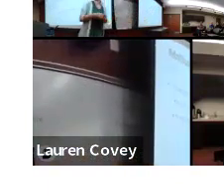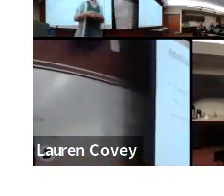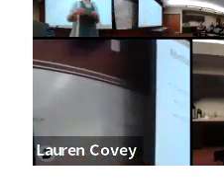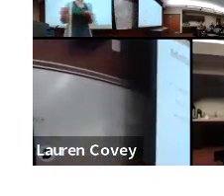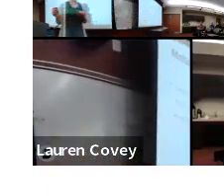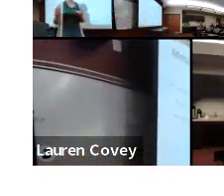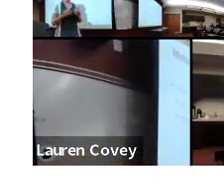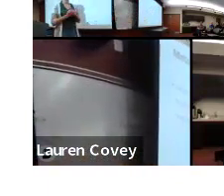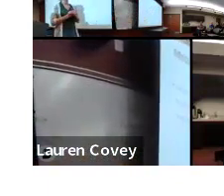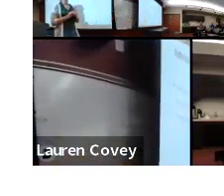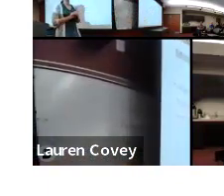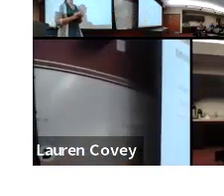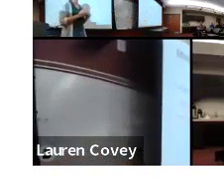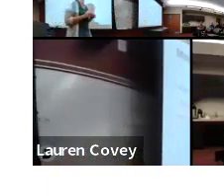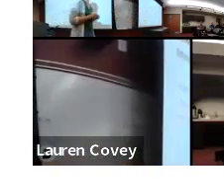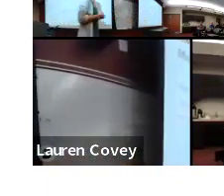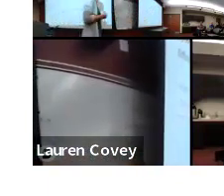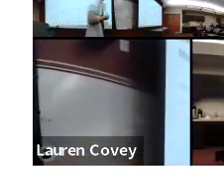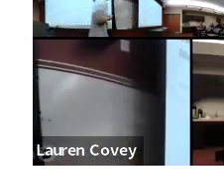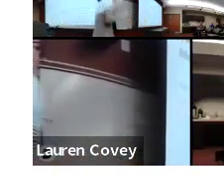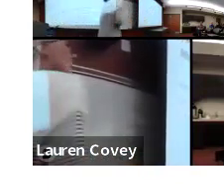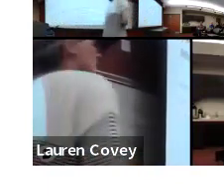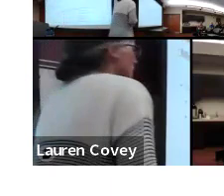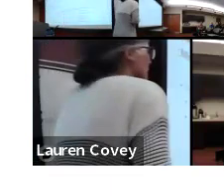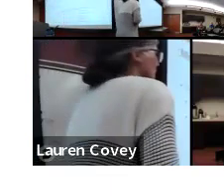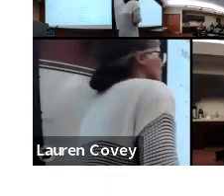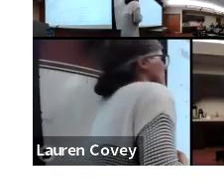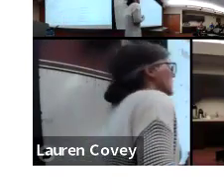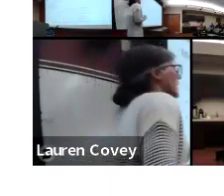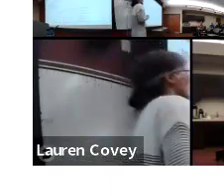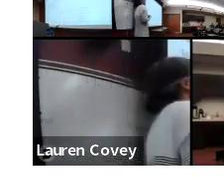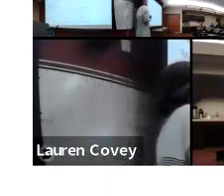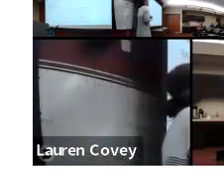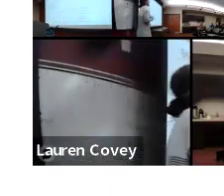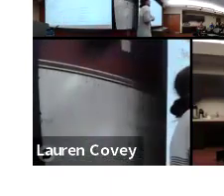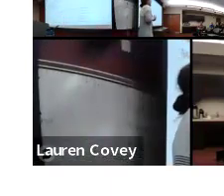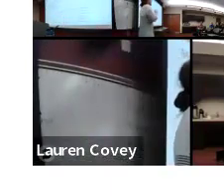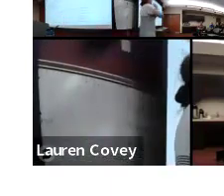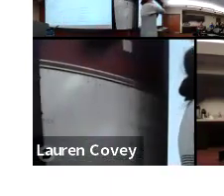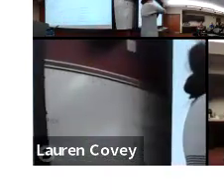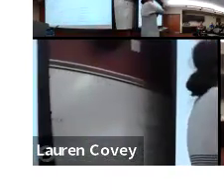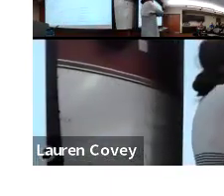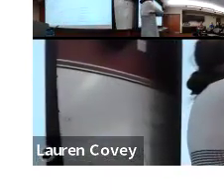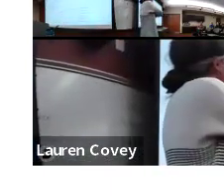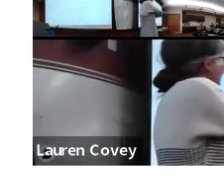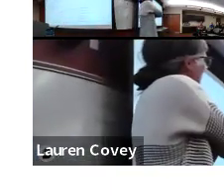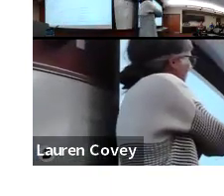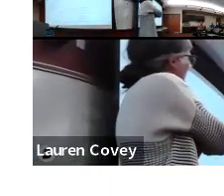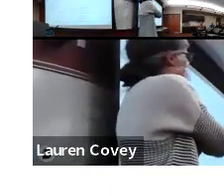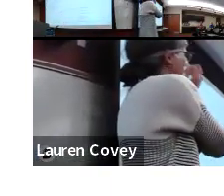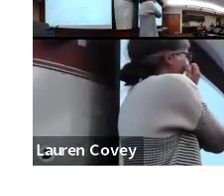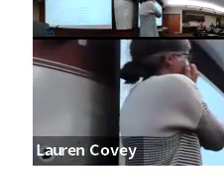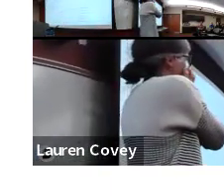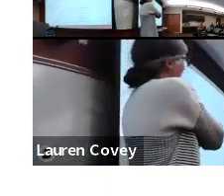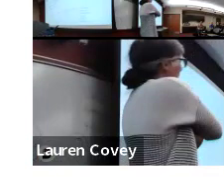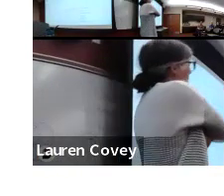conversation, like, there are socially meaningful actions that, like, using a full noun phrase, yes, does that, yes, don't